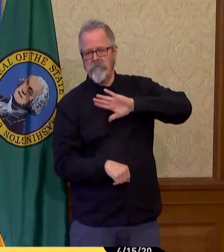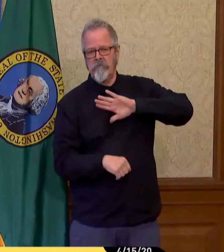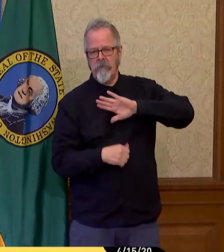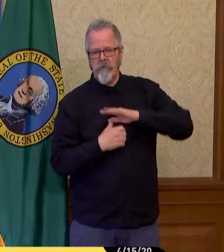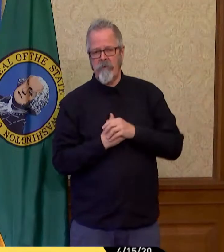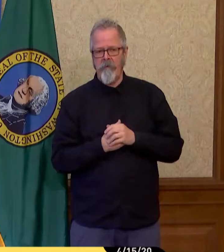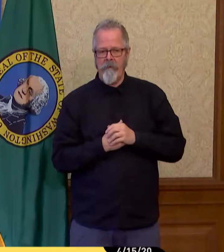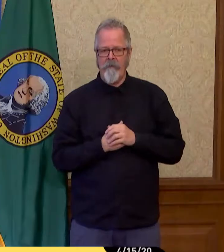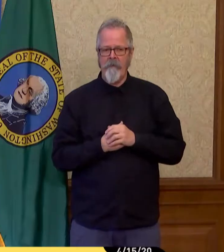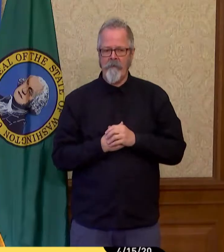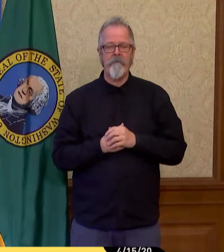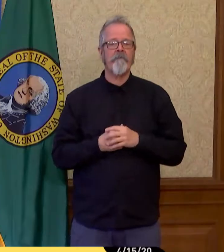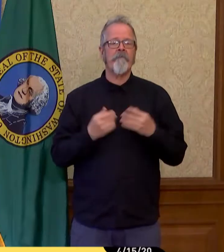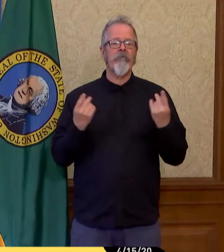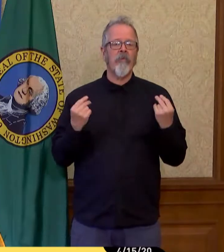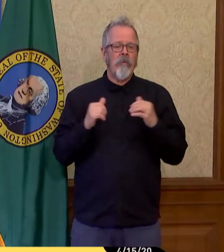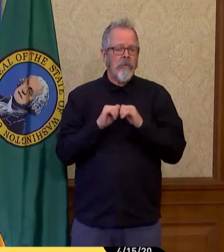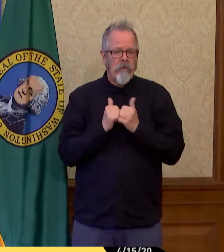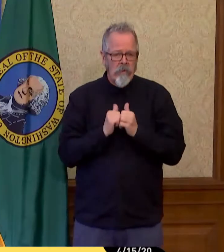wahealthplanfinder.org. That's WA